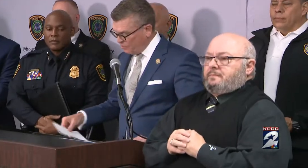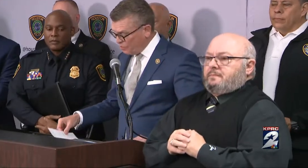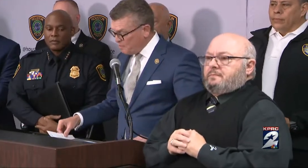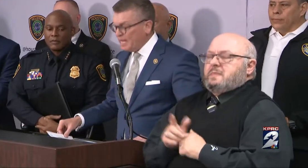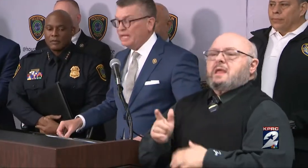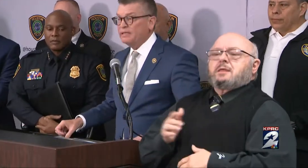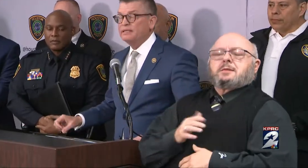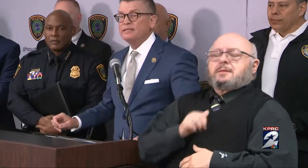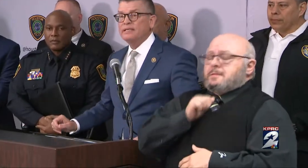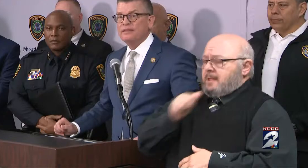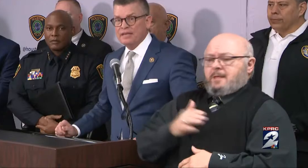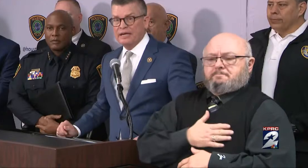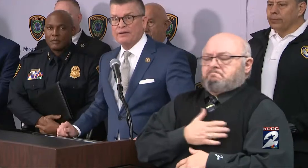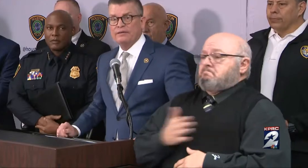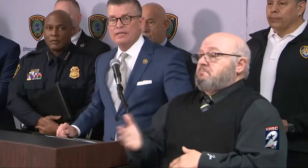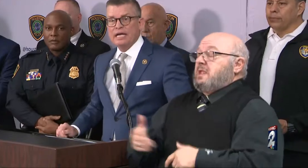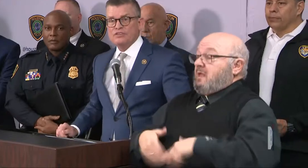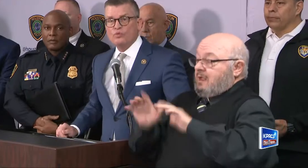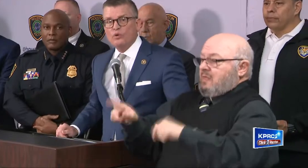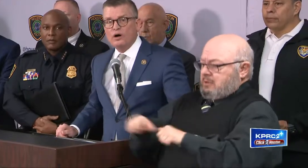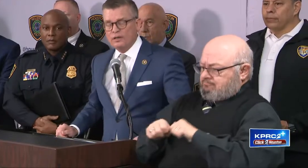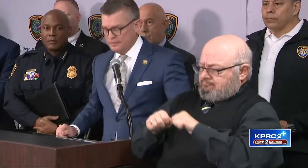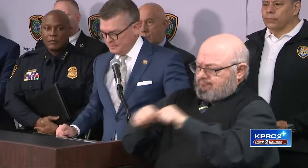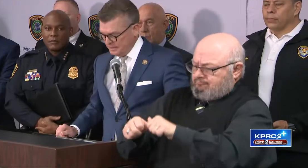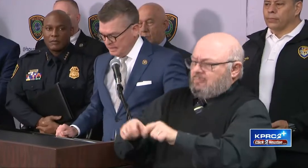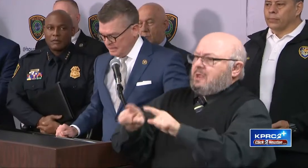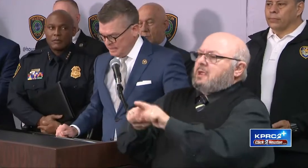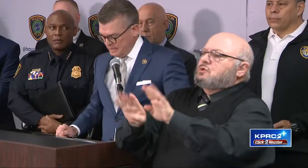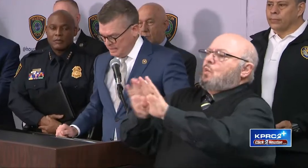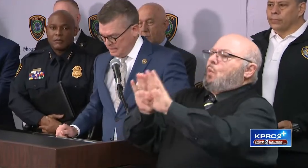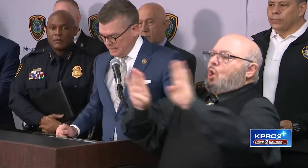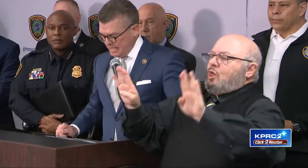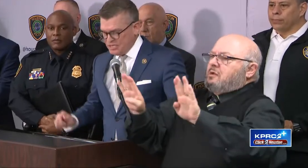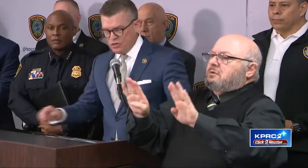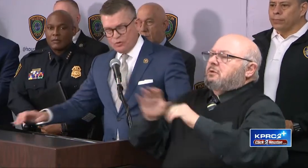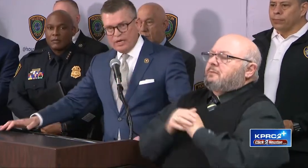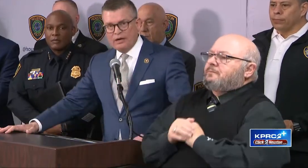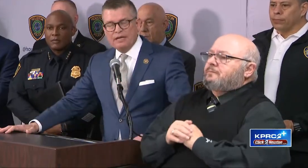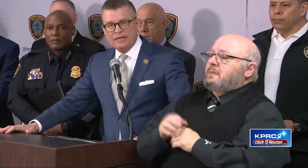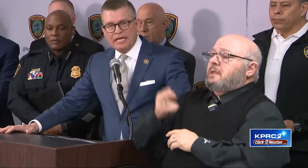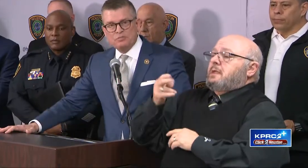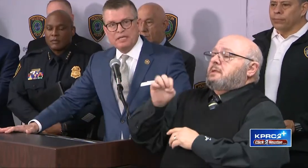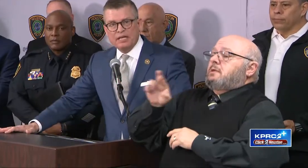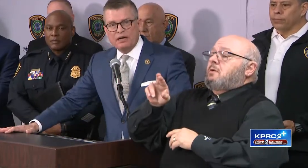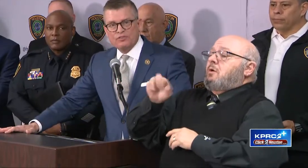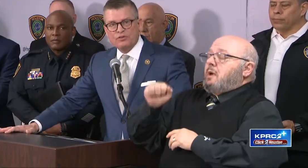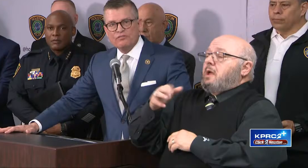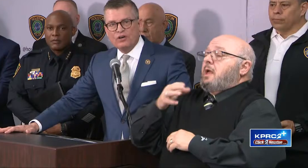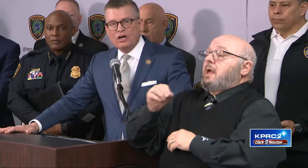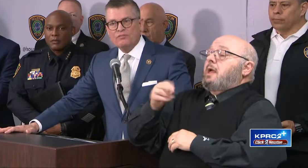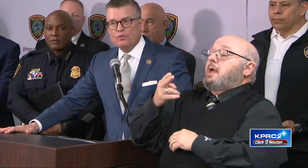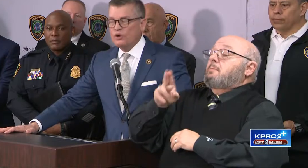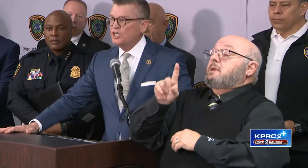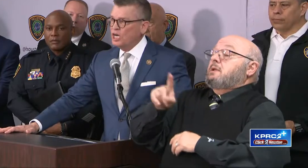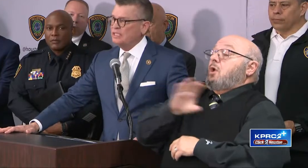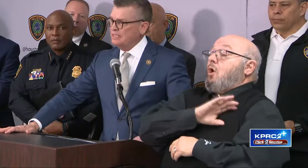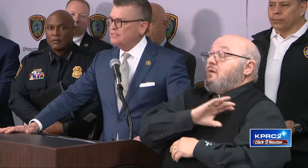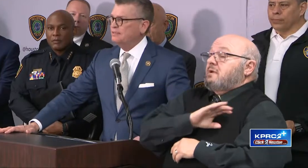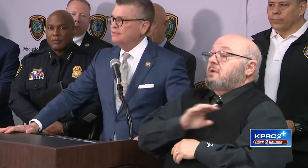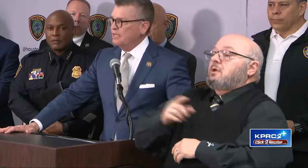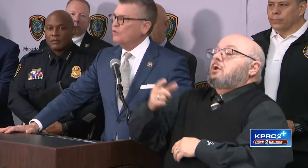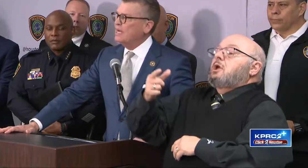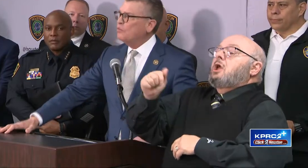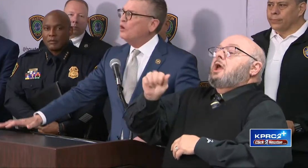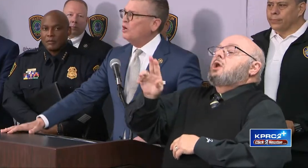And they remained there as a wall. Agent Herrera and the HPD officer involved were a